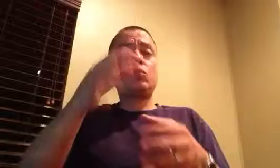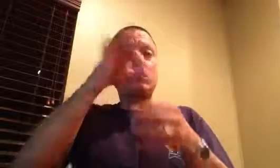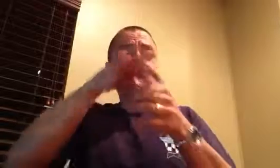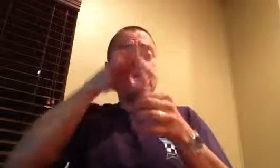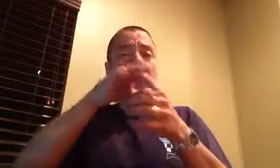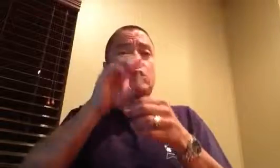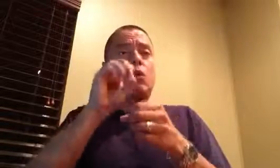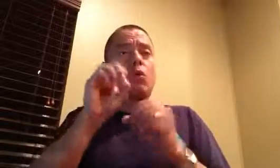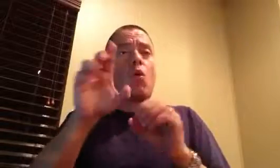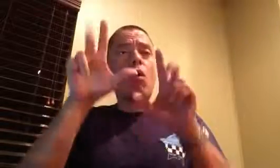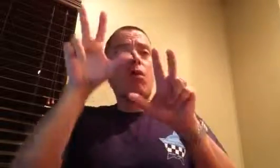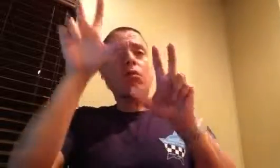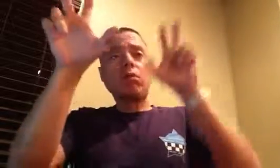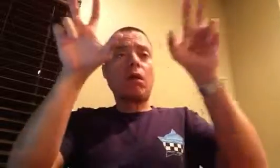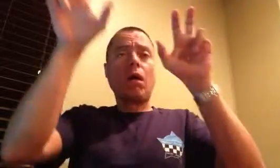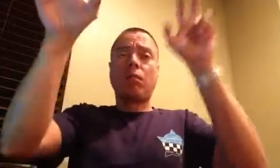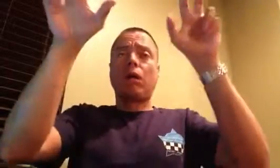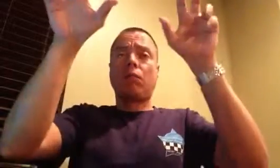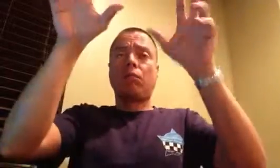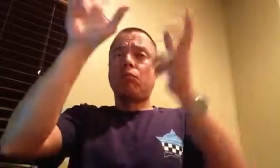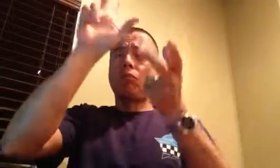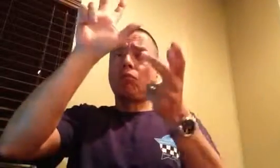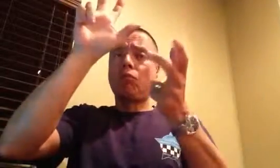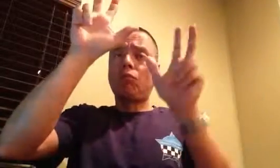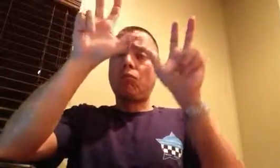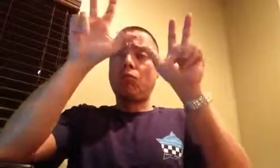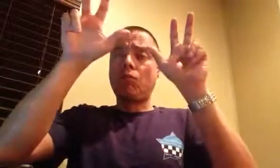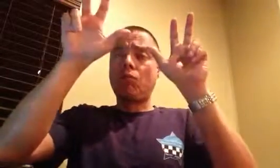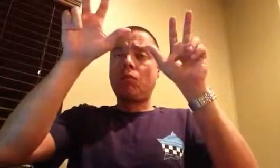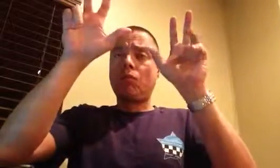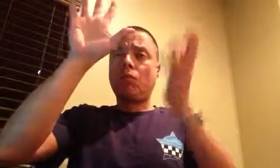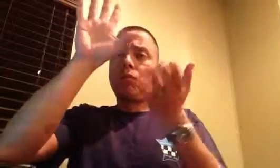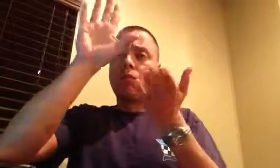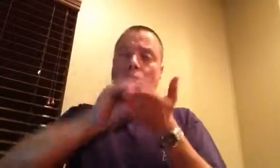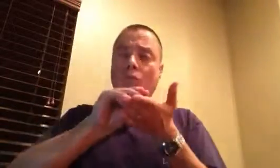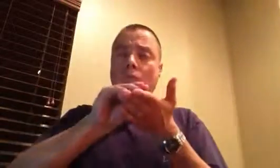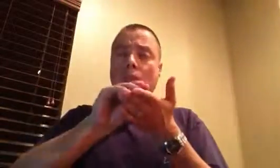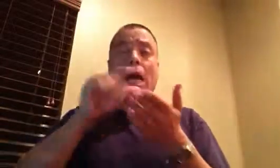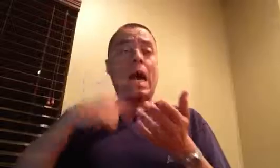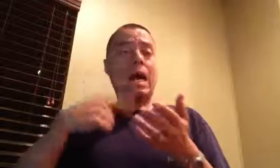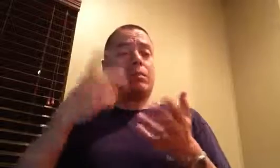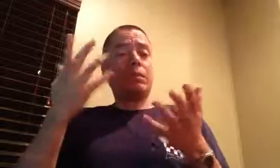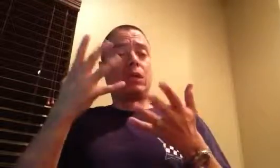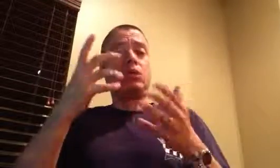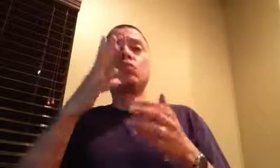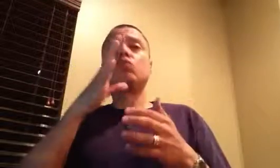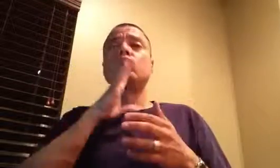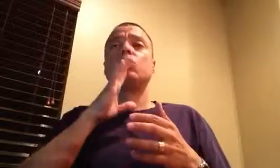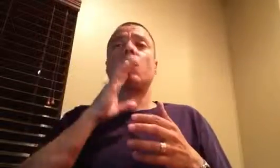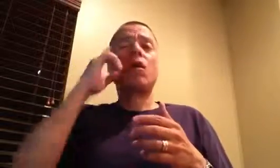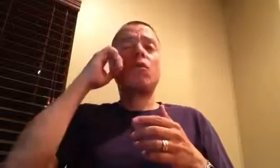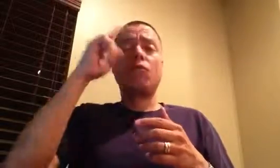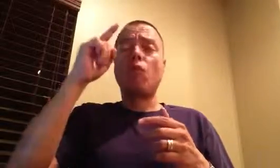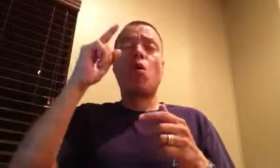I am here to speak for all generations to come. I am here to speak on behalf of the starving